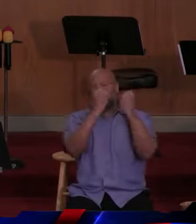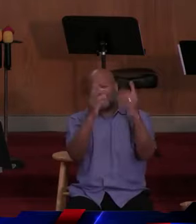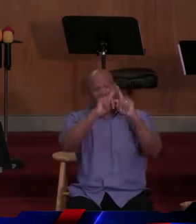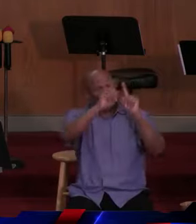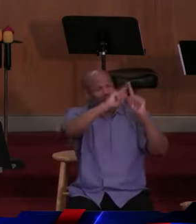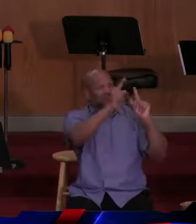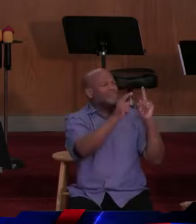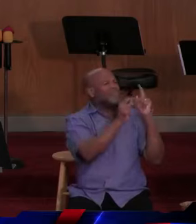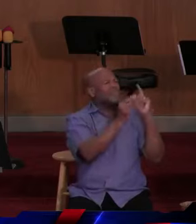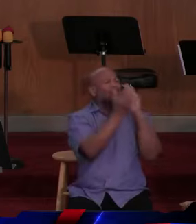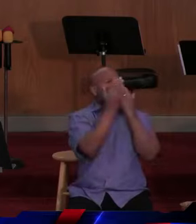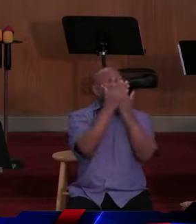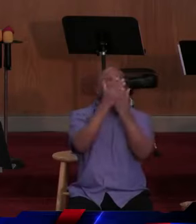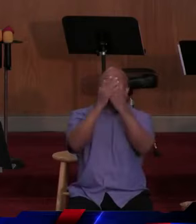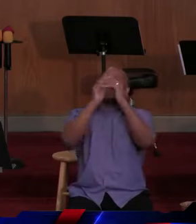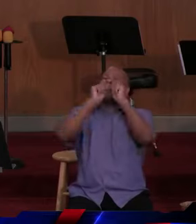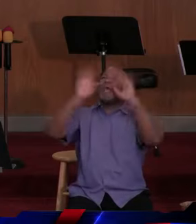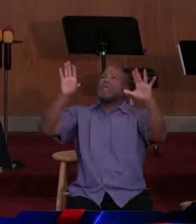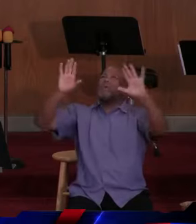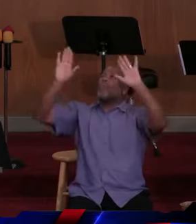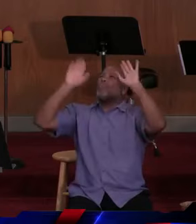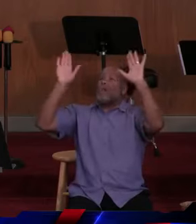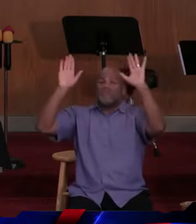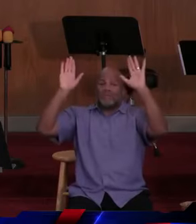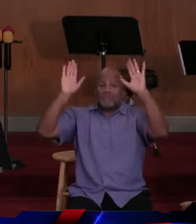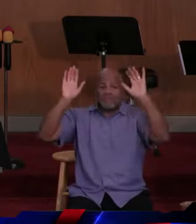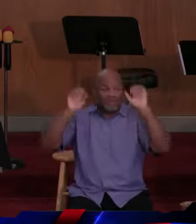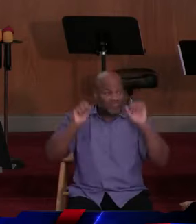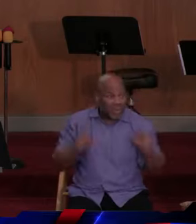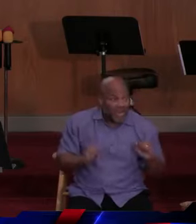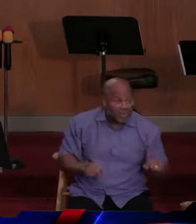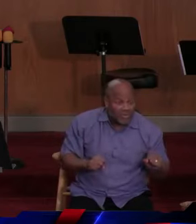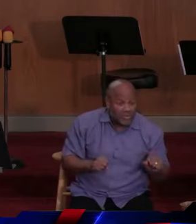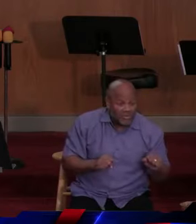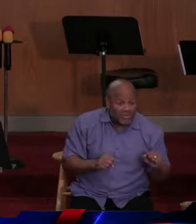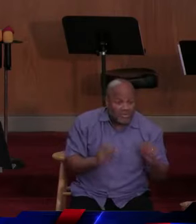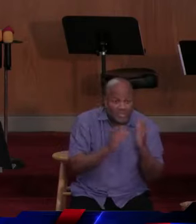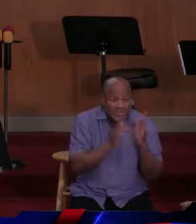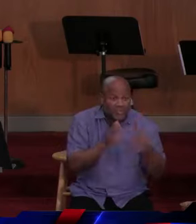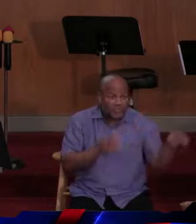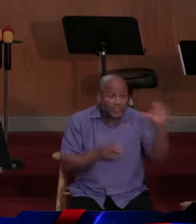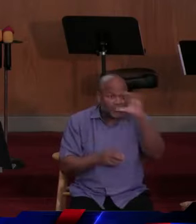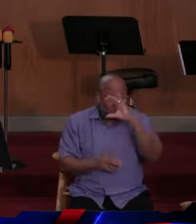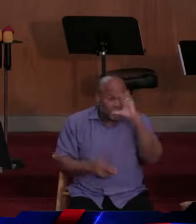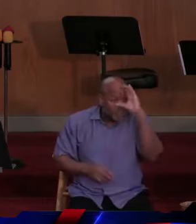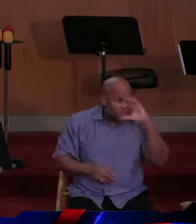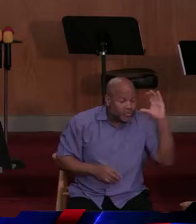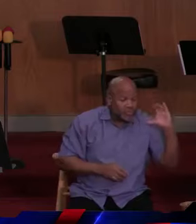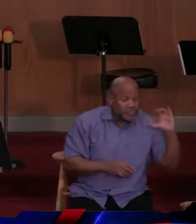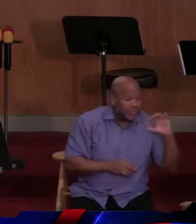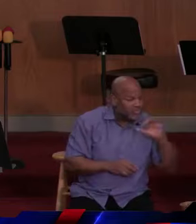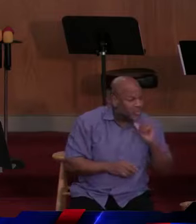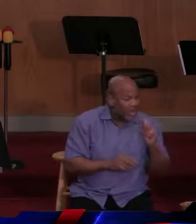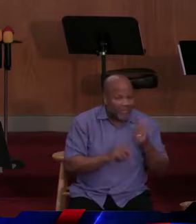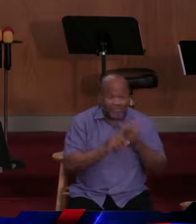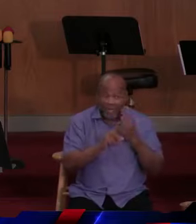Biblical Jesus. Could it be you can't see the scripture because the Jesus you looking for is not biblical?